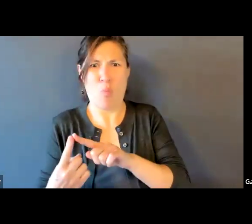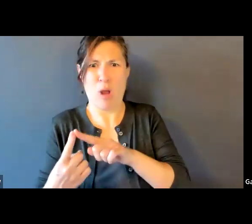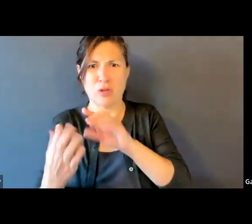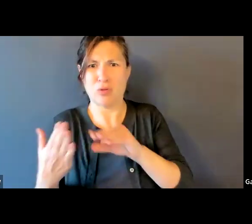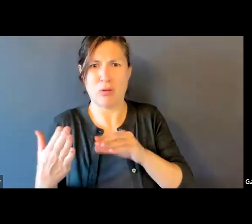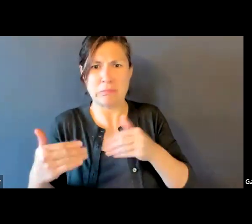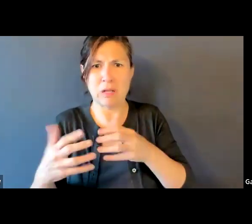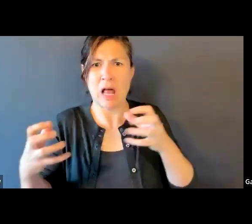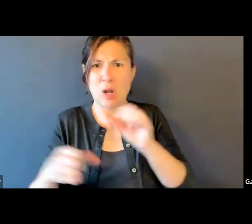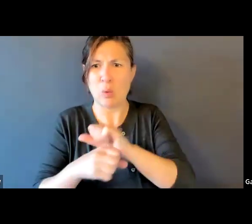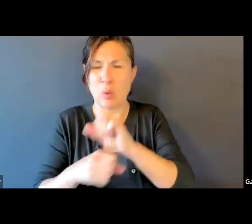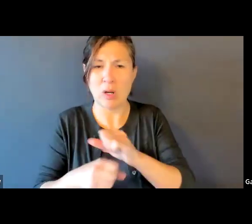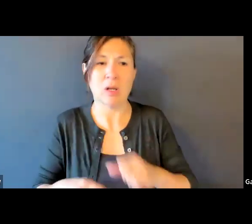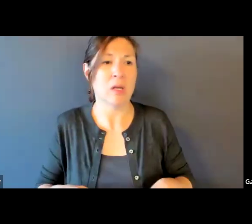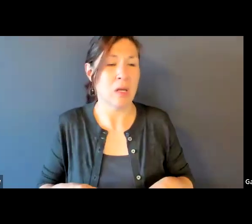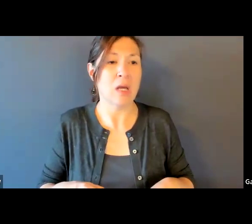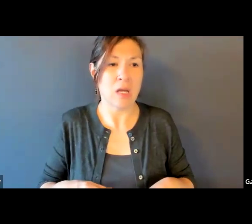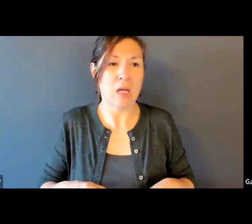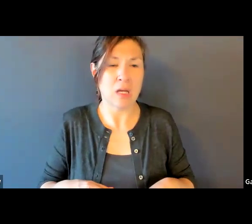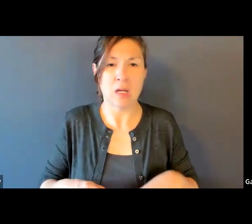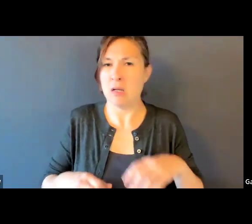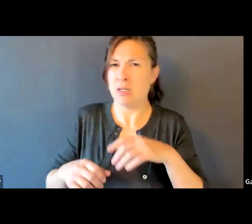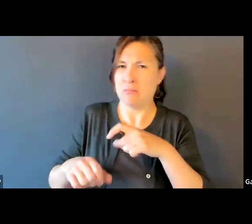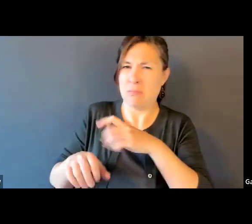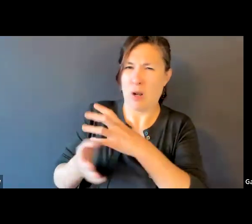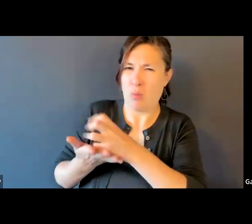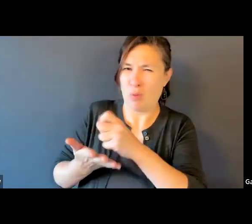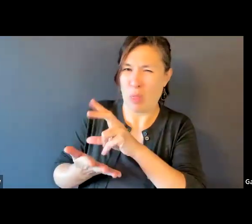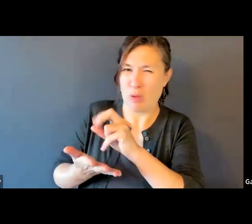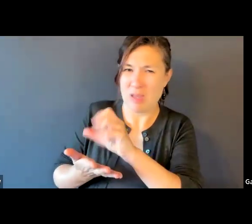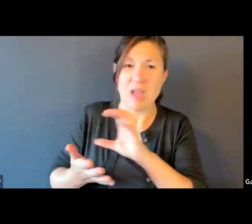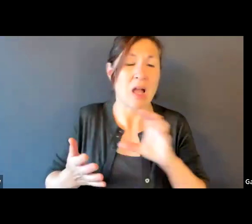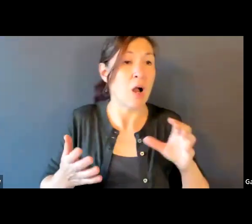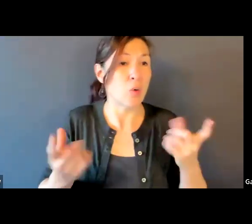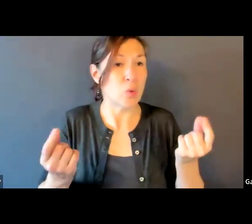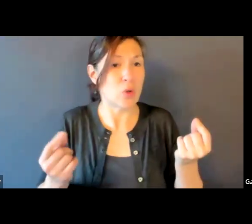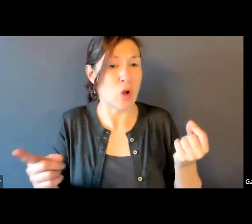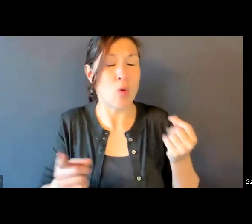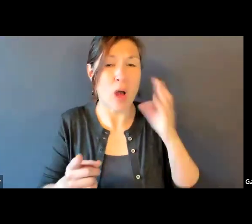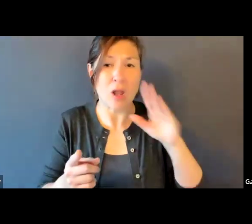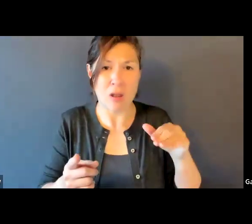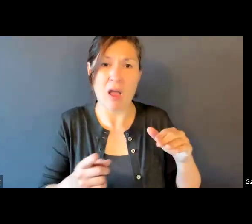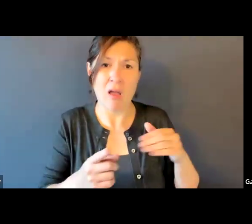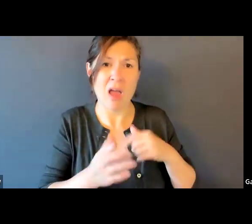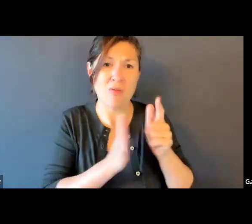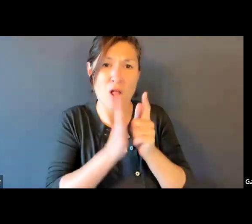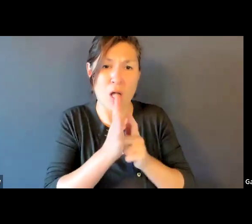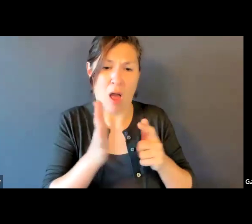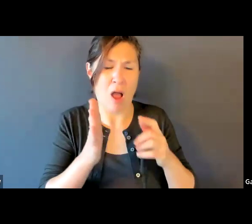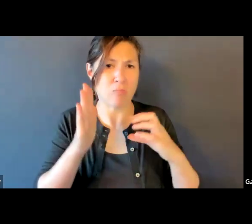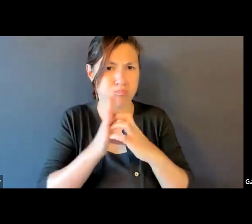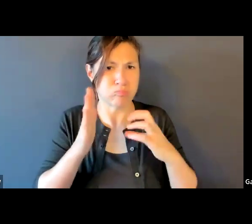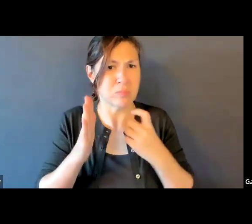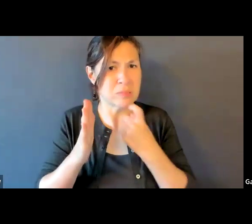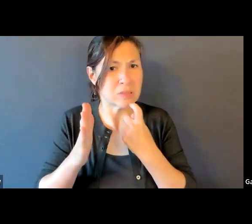like FIPA and IDEA that state that the law provides what the IEP services are required. Why do we have